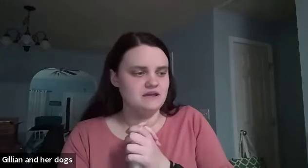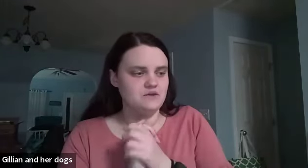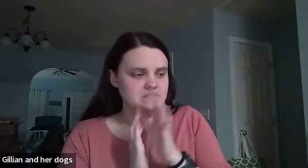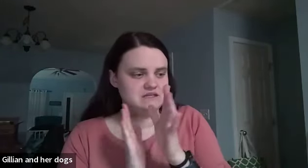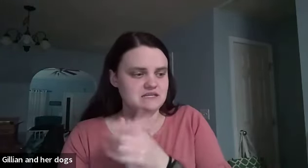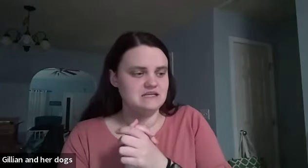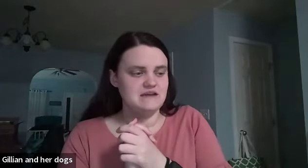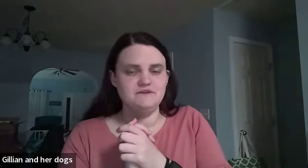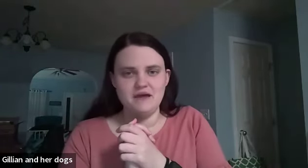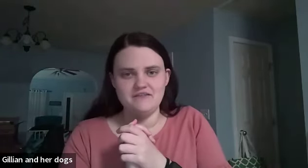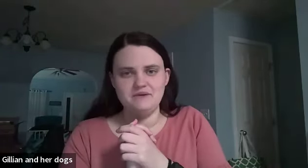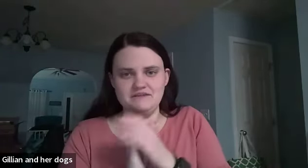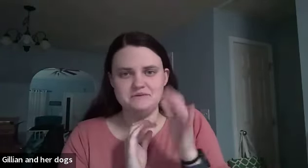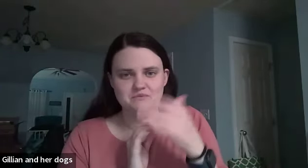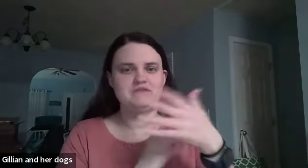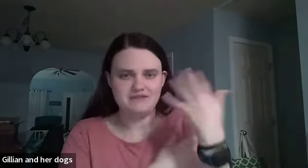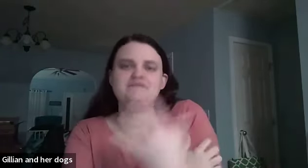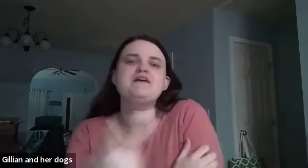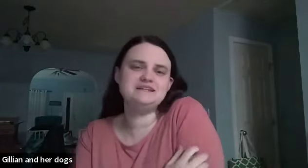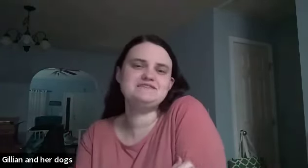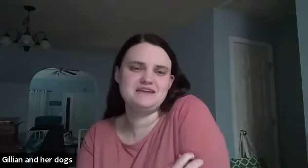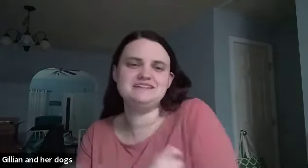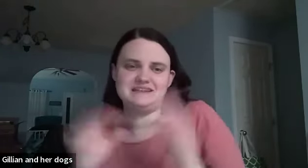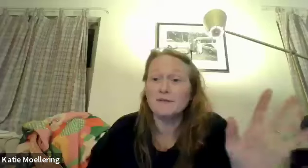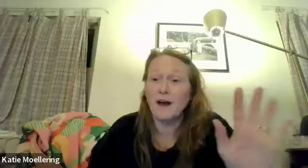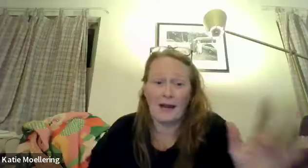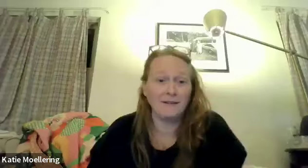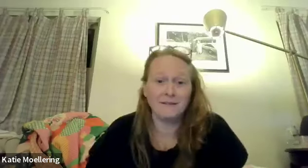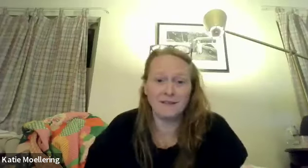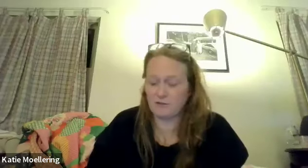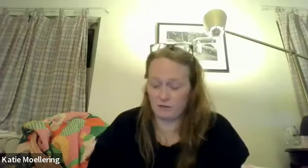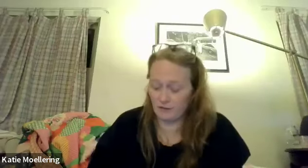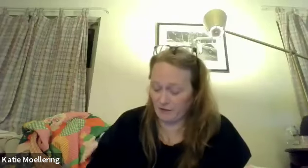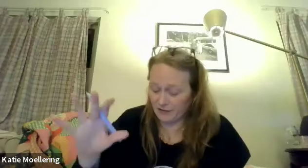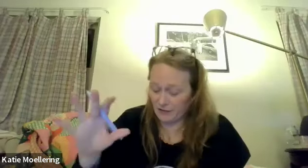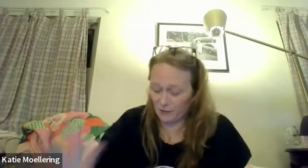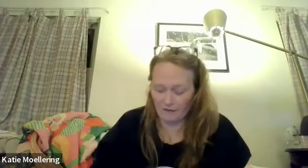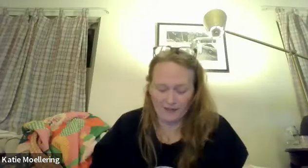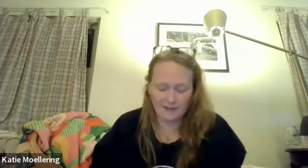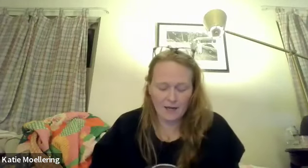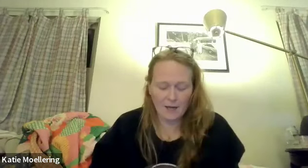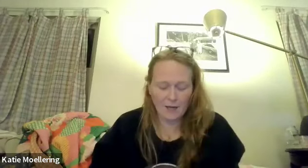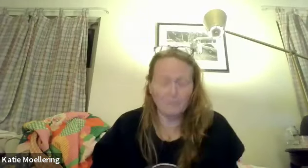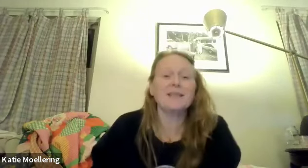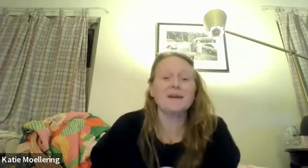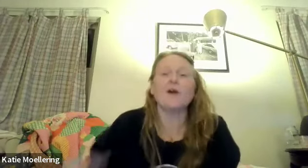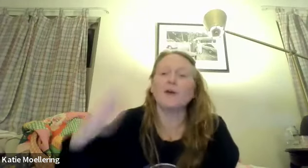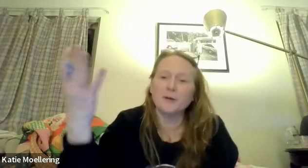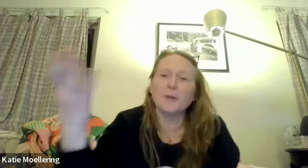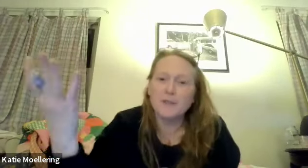get those signs in because I feel bad that we've had like 5 weeks of No, that. she said it was fine. Like, Okay, that's good. totally fine. Okay, good. Because our other